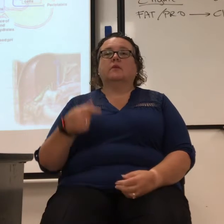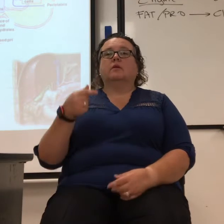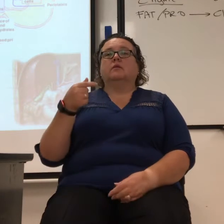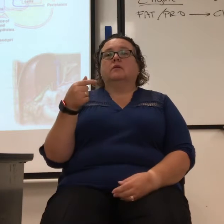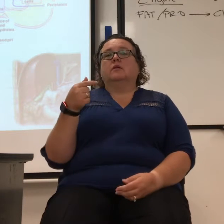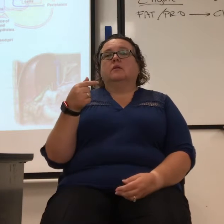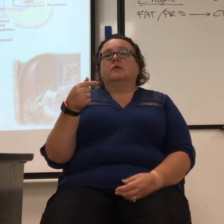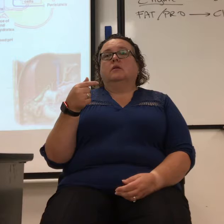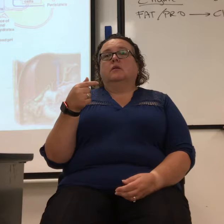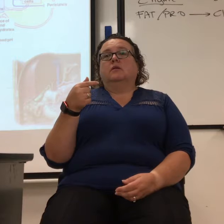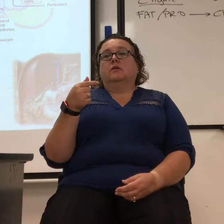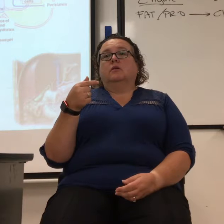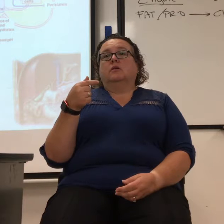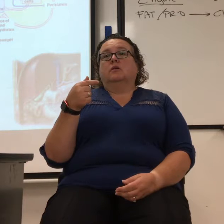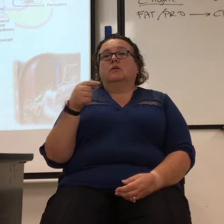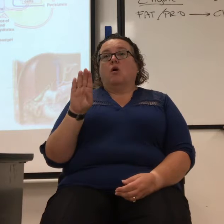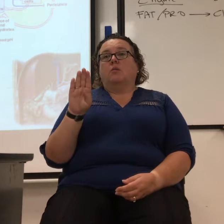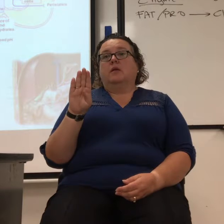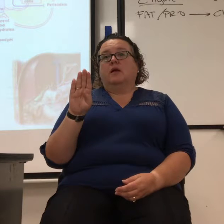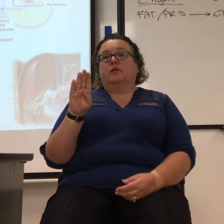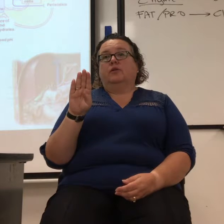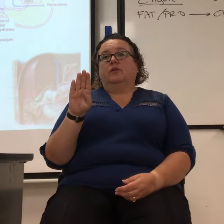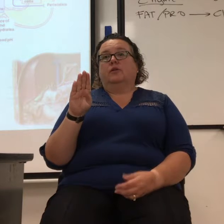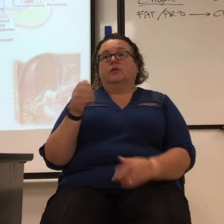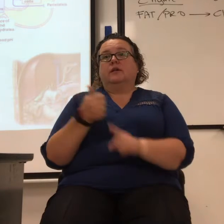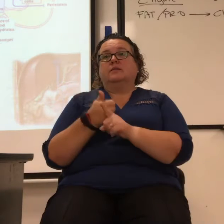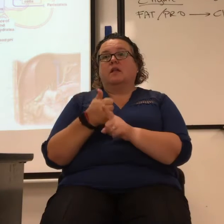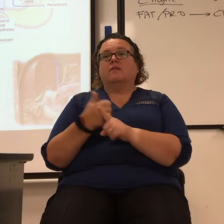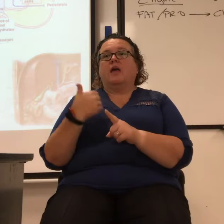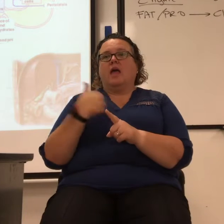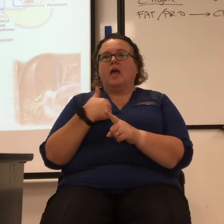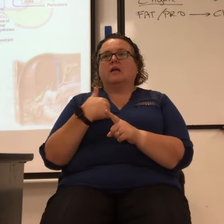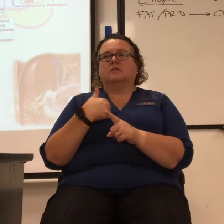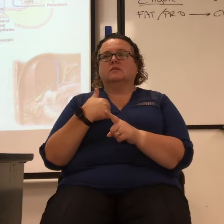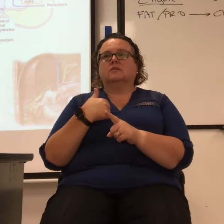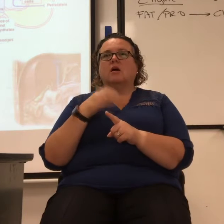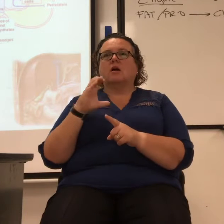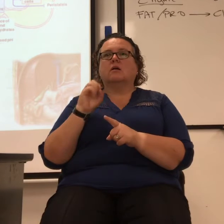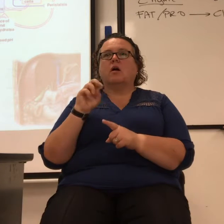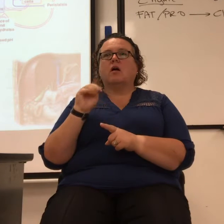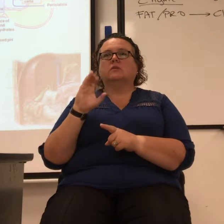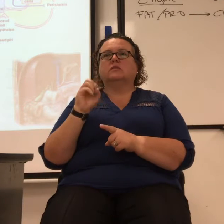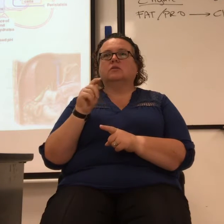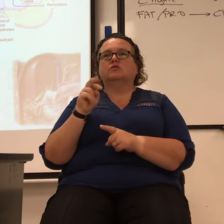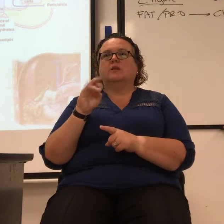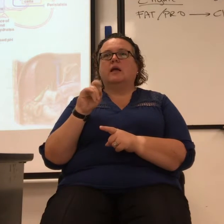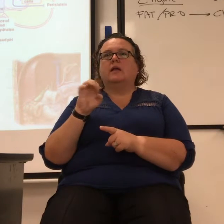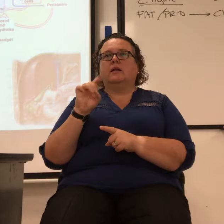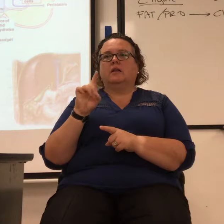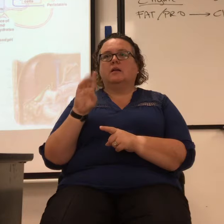Gallbladder has the concentrated bile.